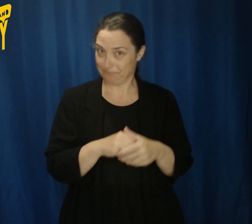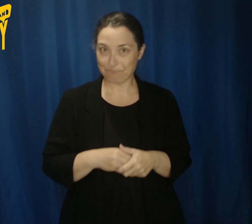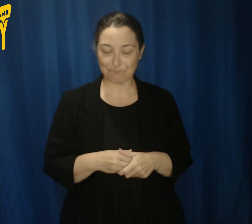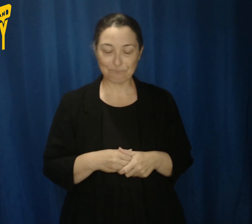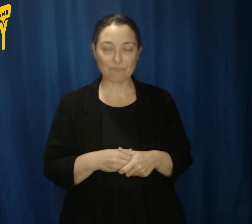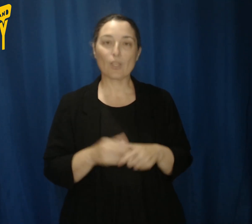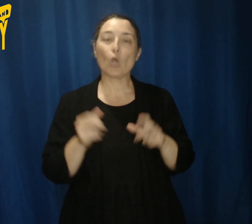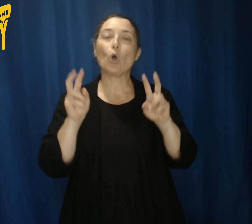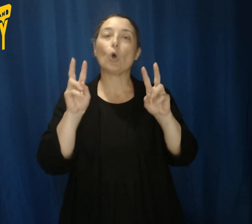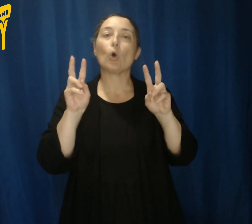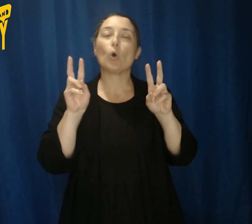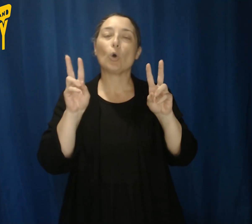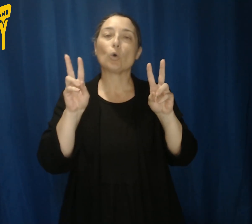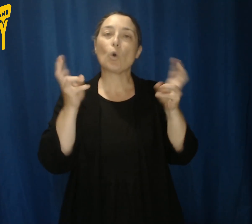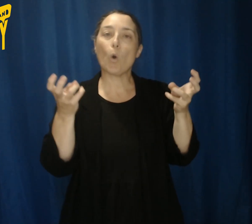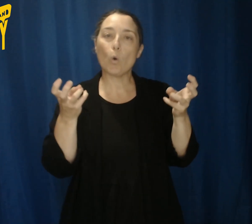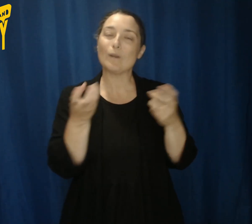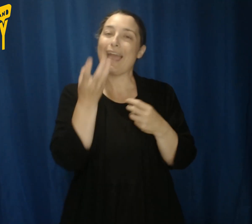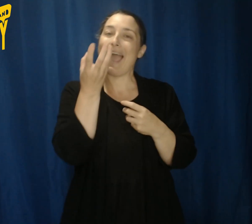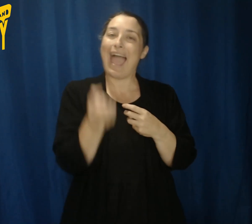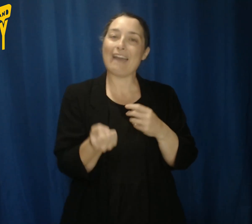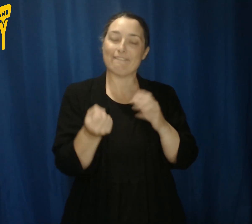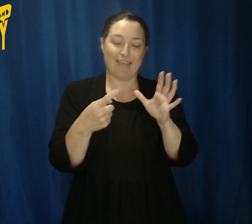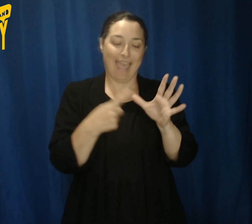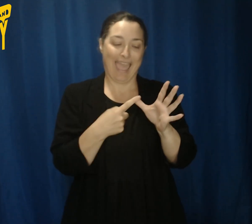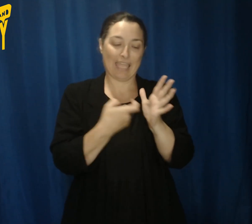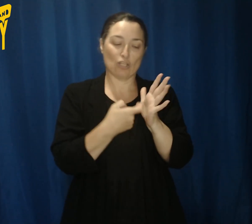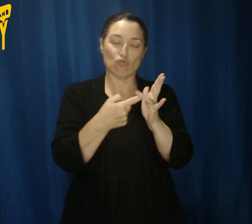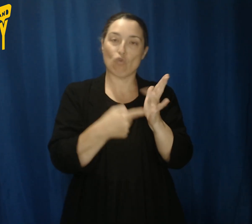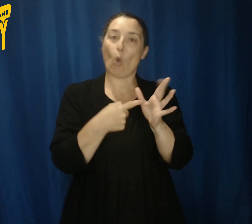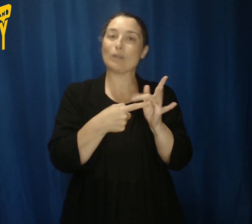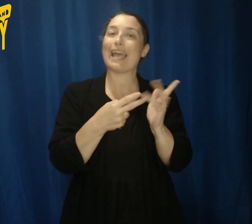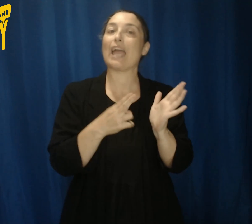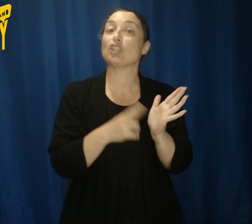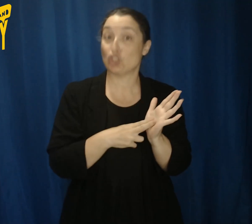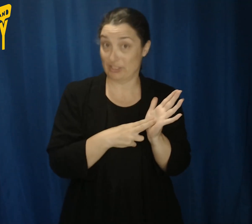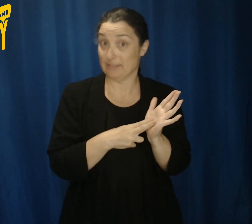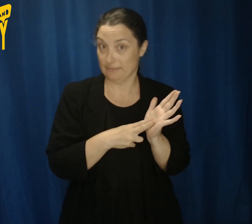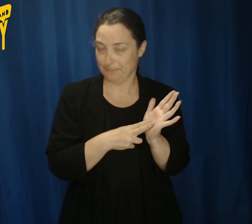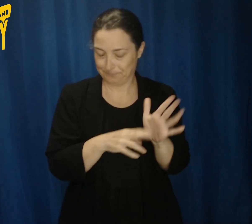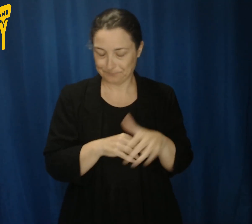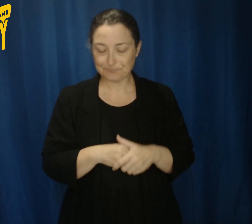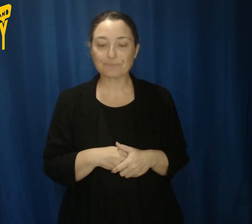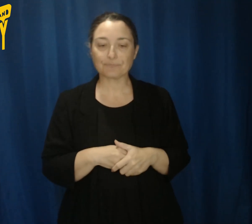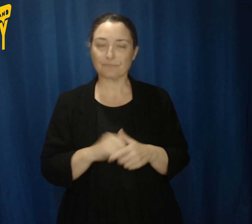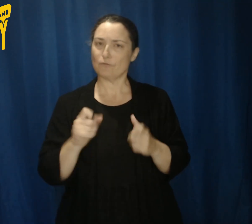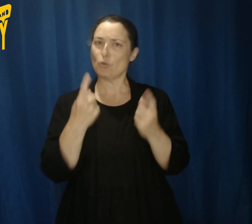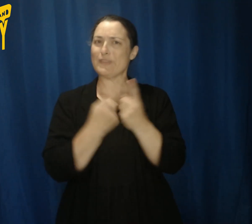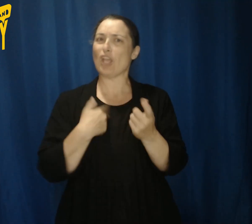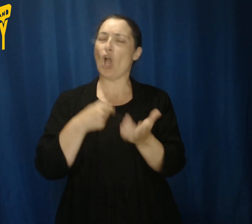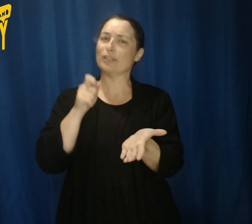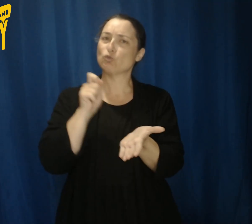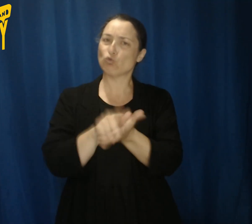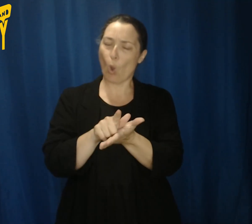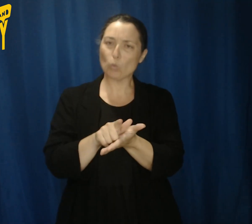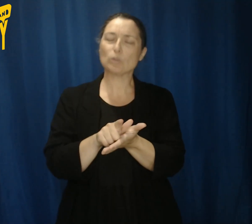a Rotation. And it was the first thing I ever sold. And so it's somehow inherently